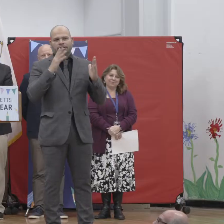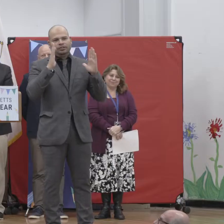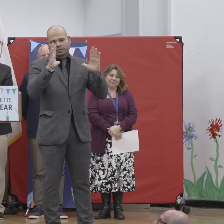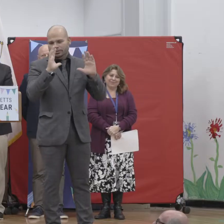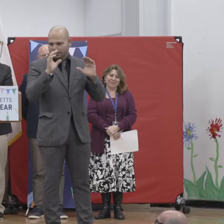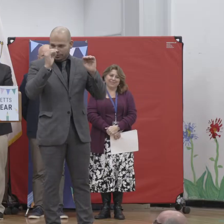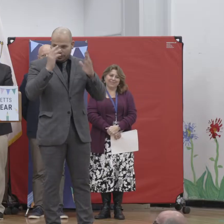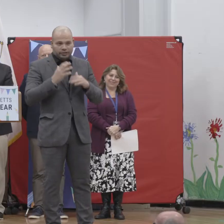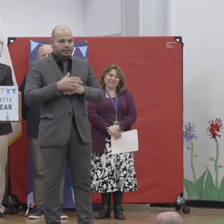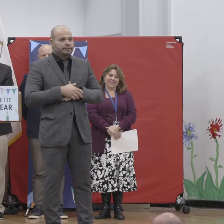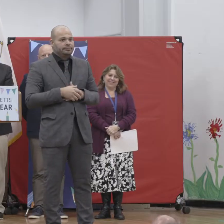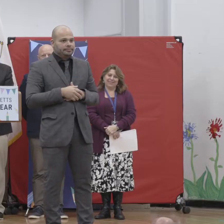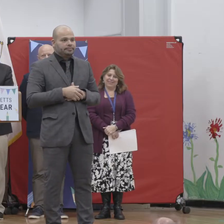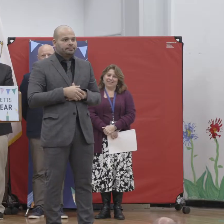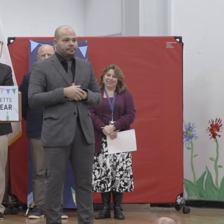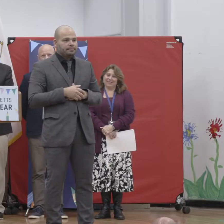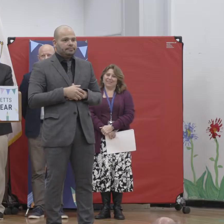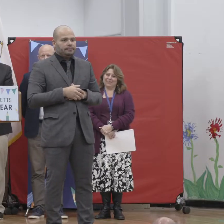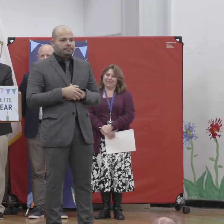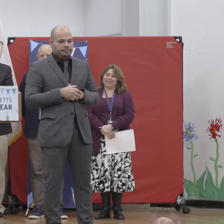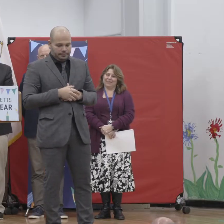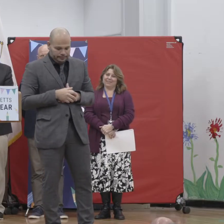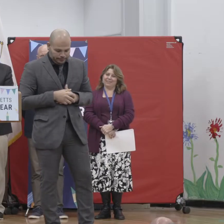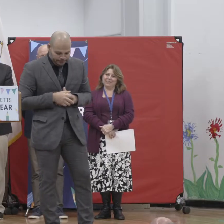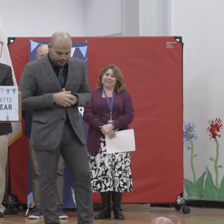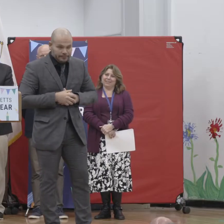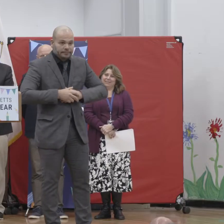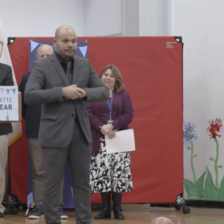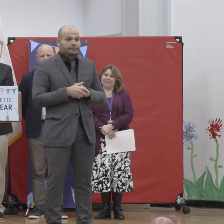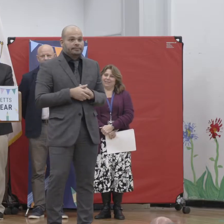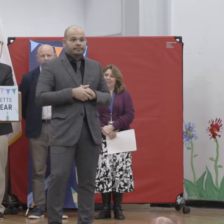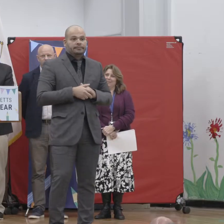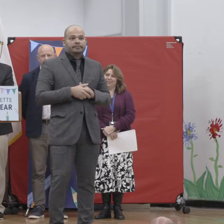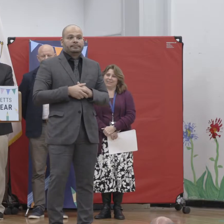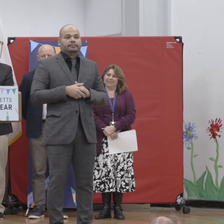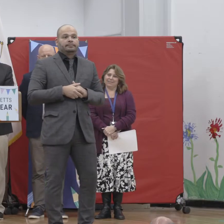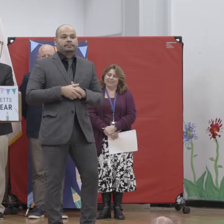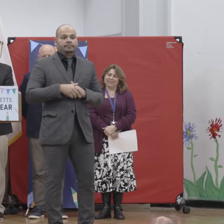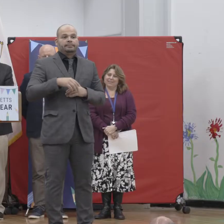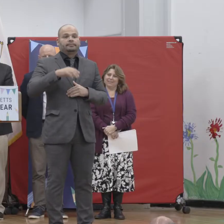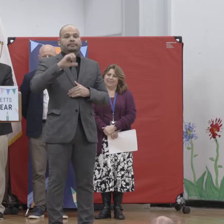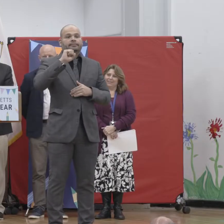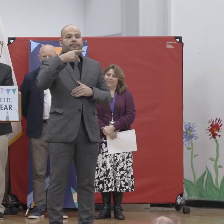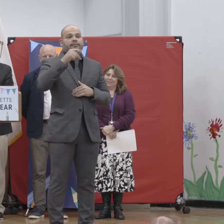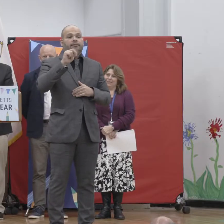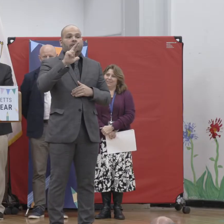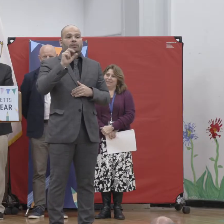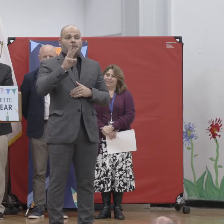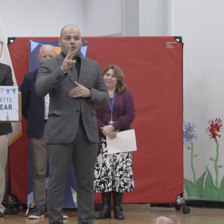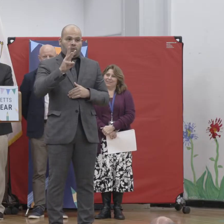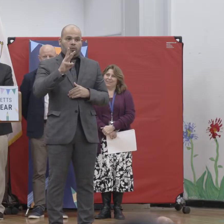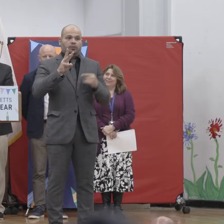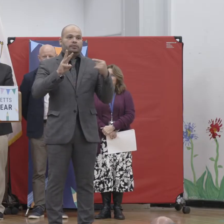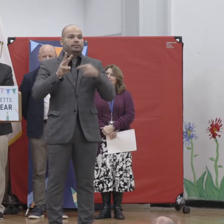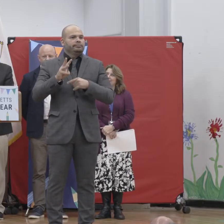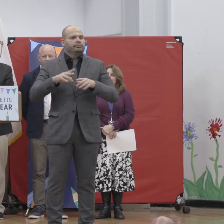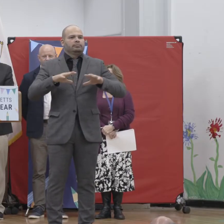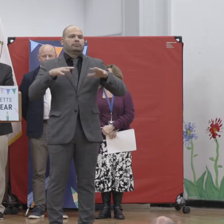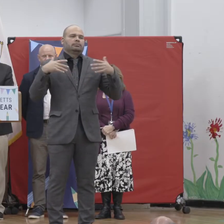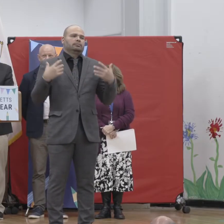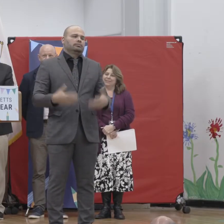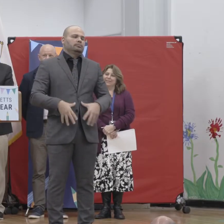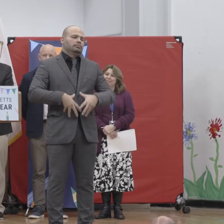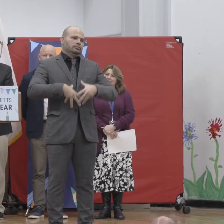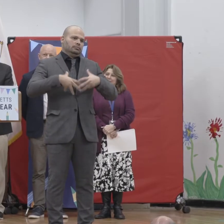so pleased to celebrate Miss Sparrow, who does so much on behalf of you and all of the children here